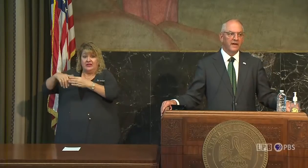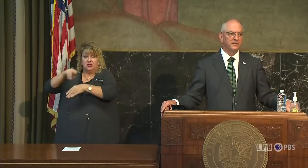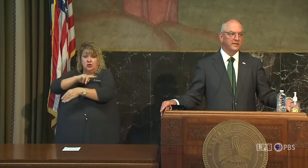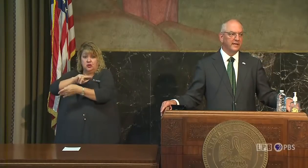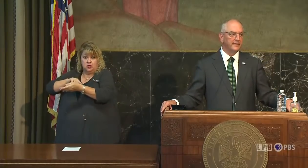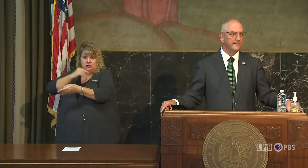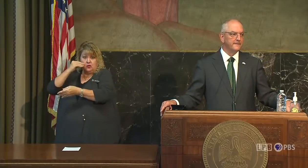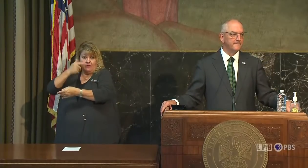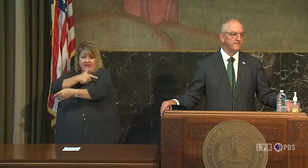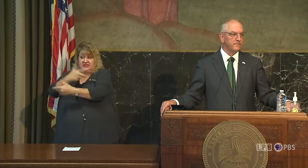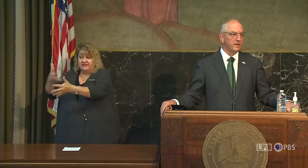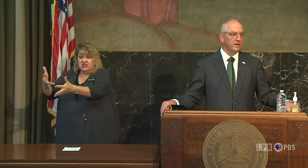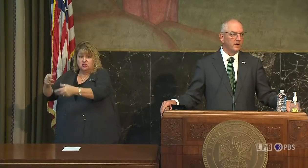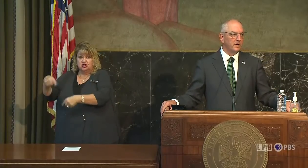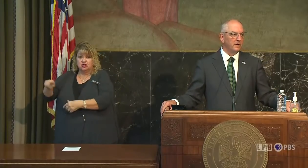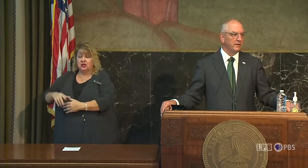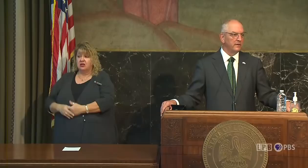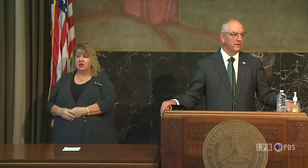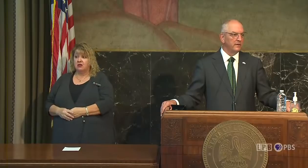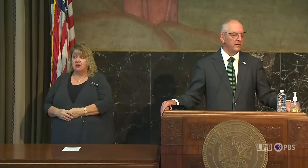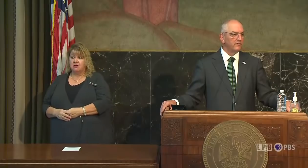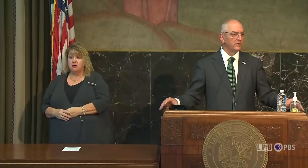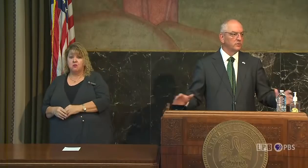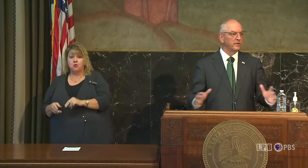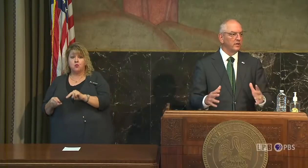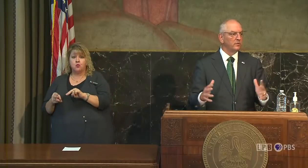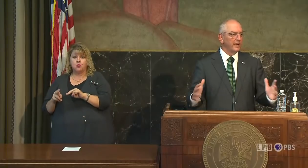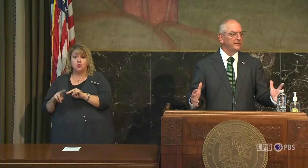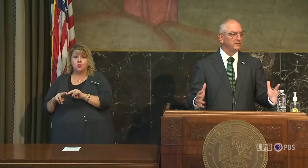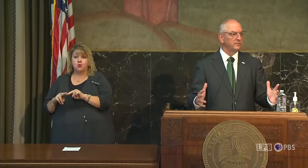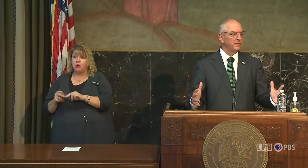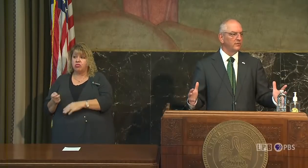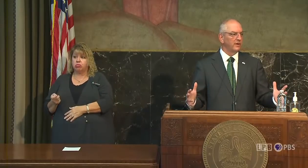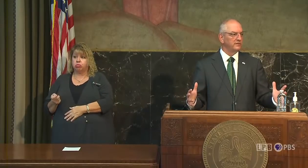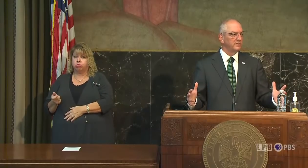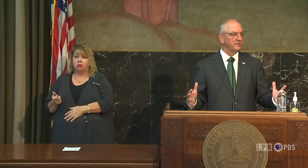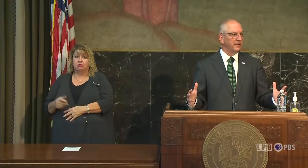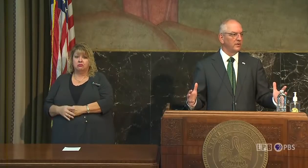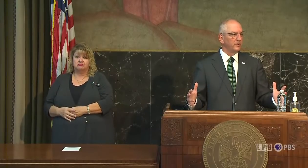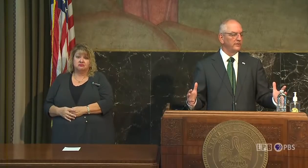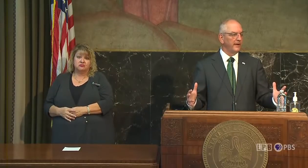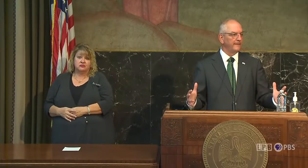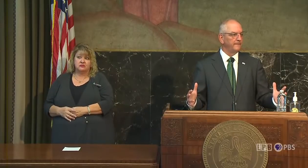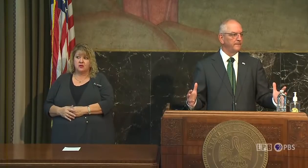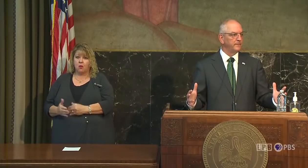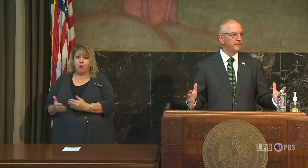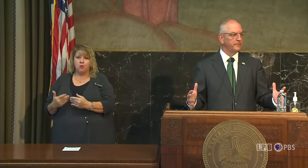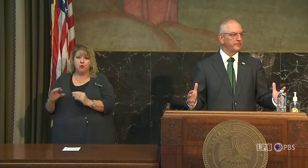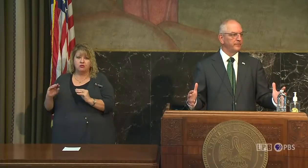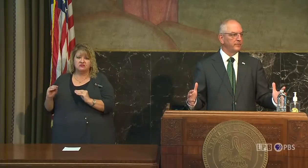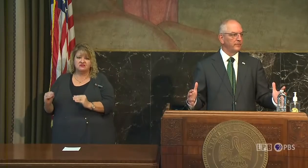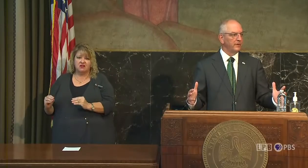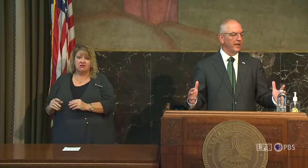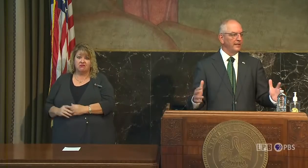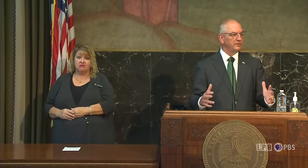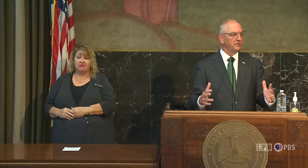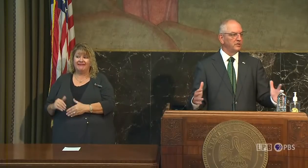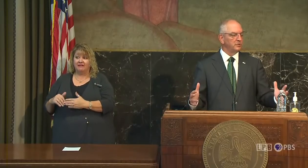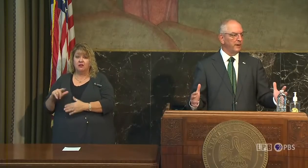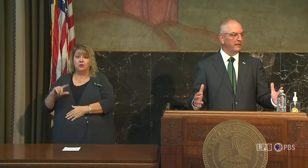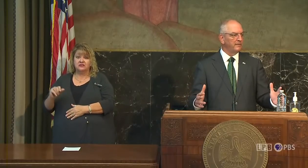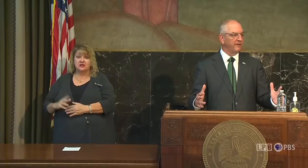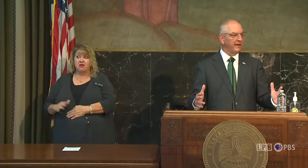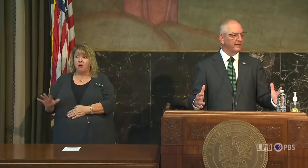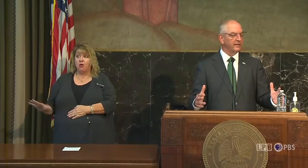who are vaccinated, there are virtually no cases among residents in Louisiana. And this